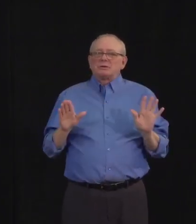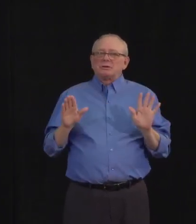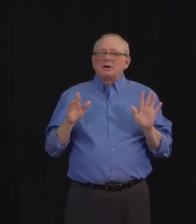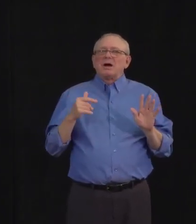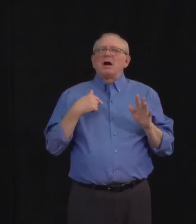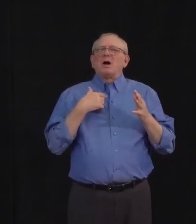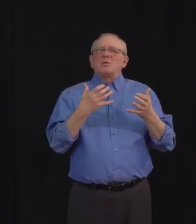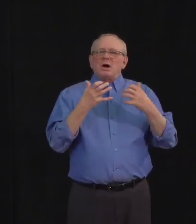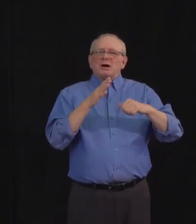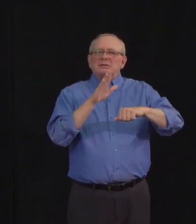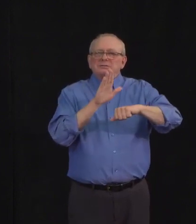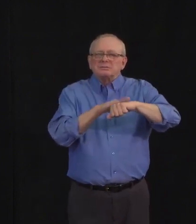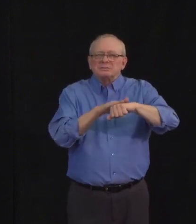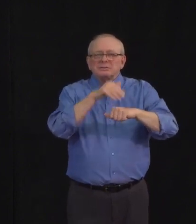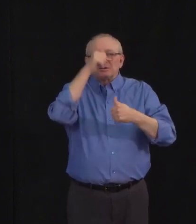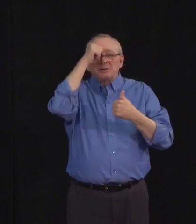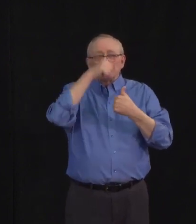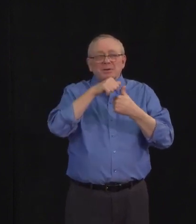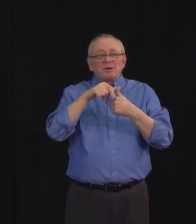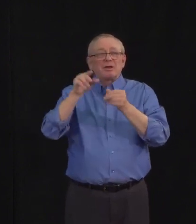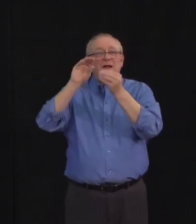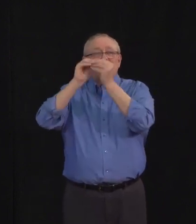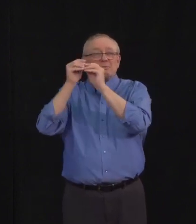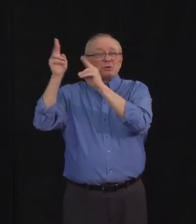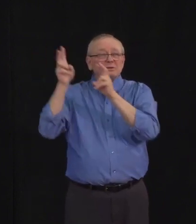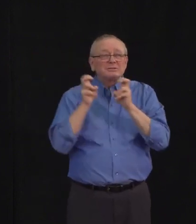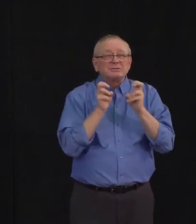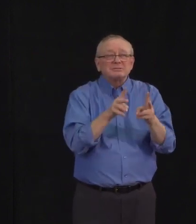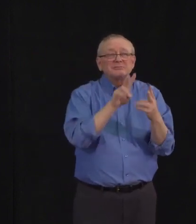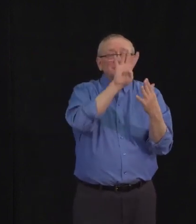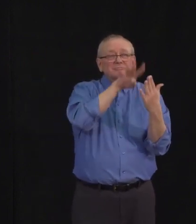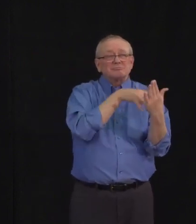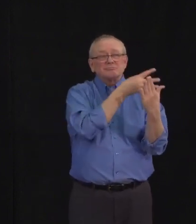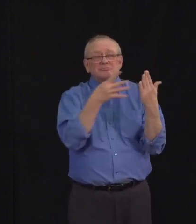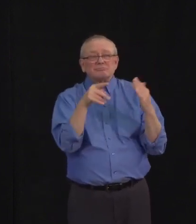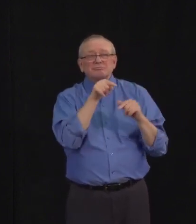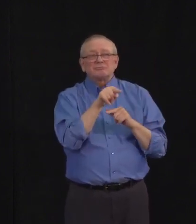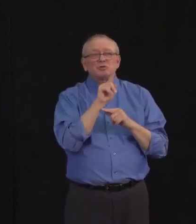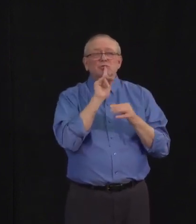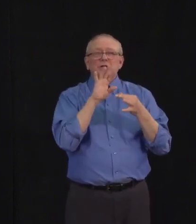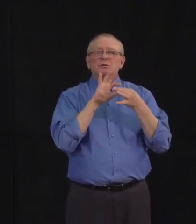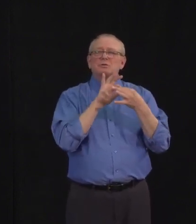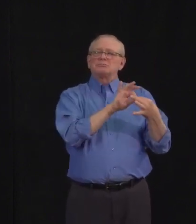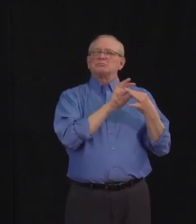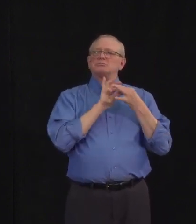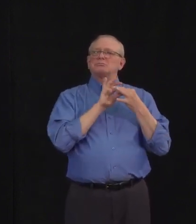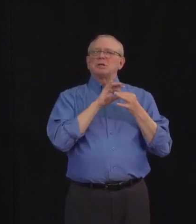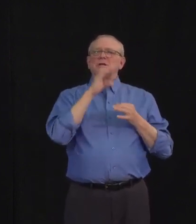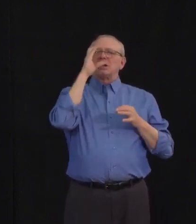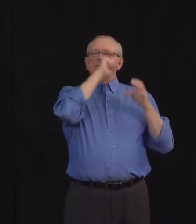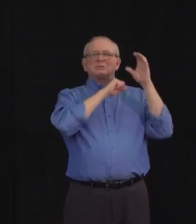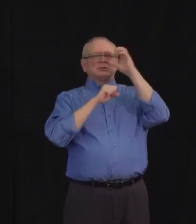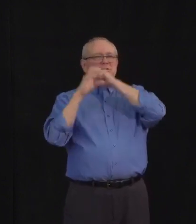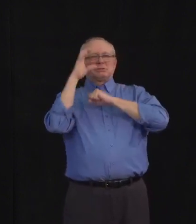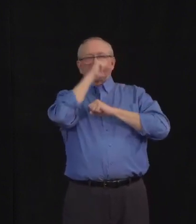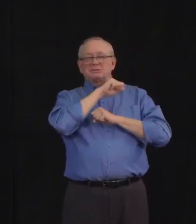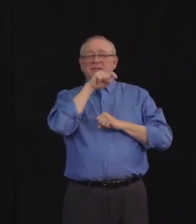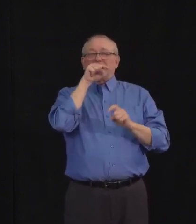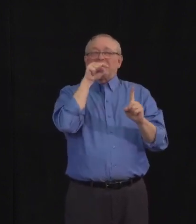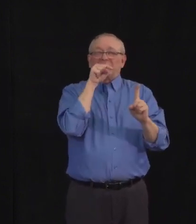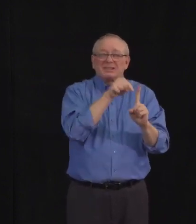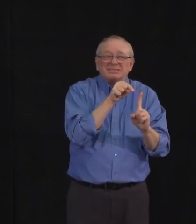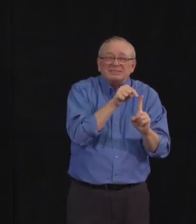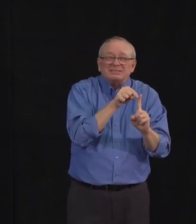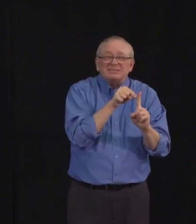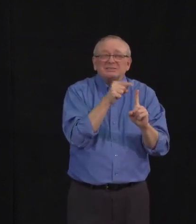our previous modelling was based on an assumption that every person who was infected would pass the virus to one or two other people and it would